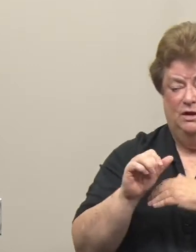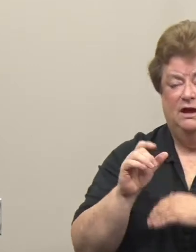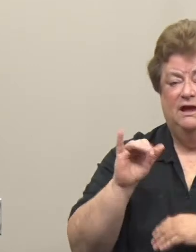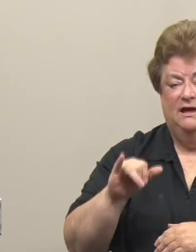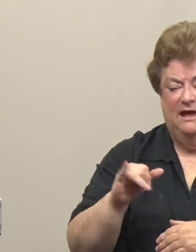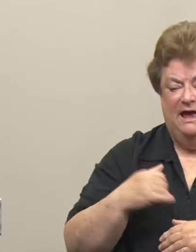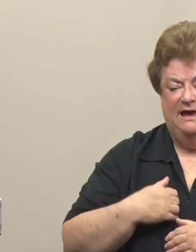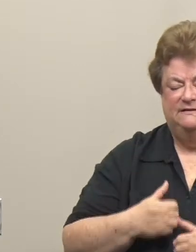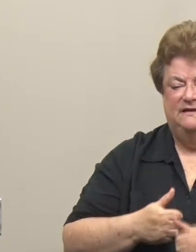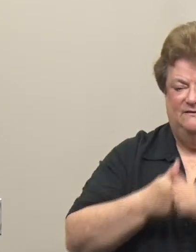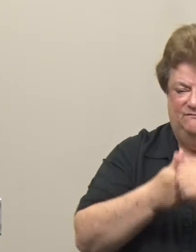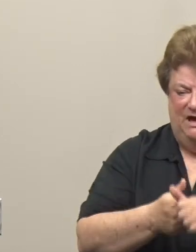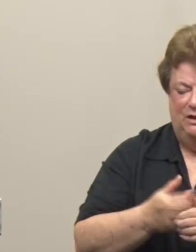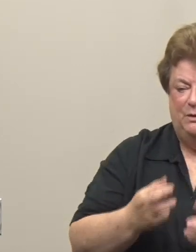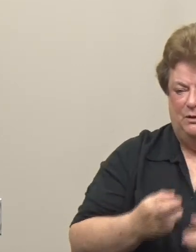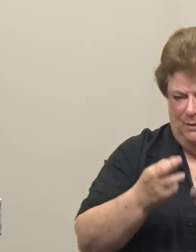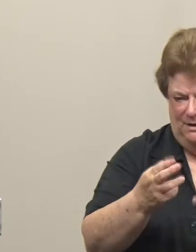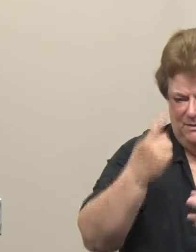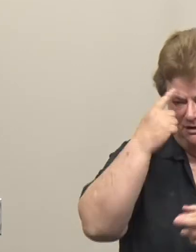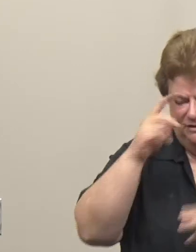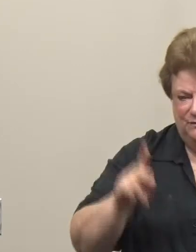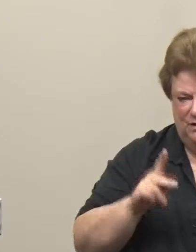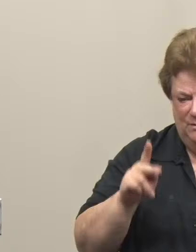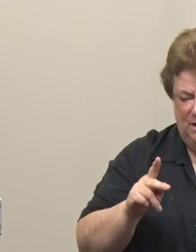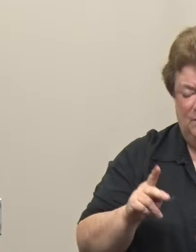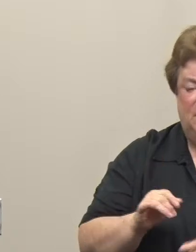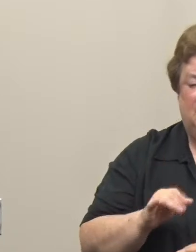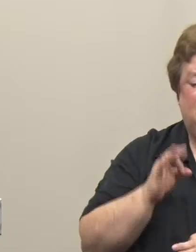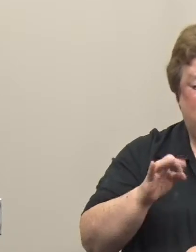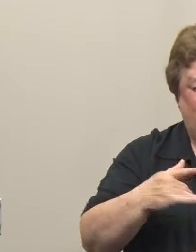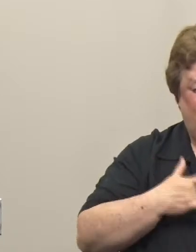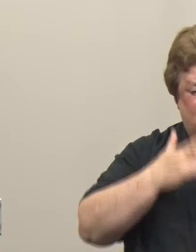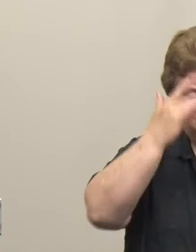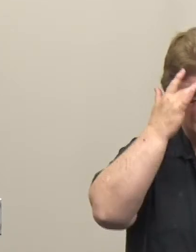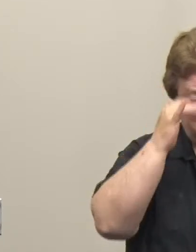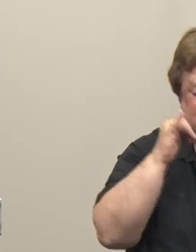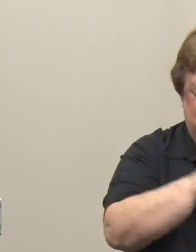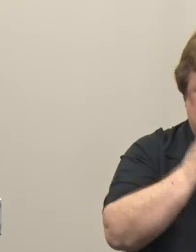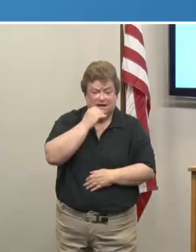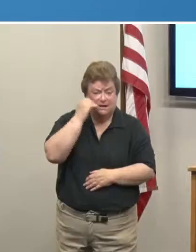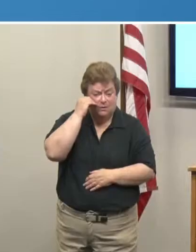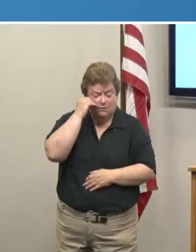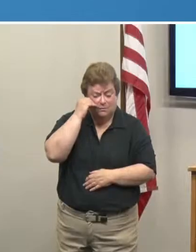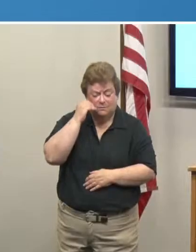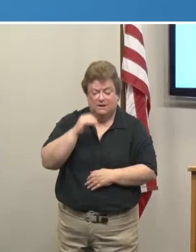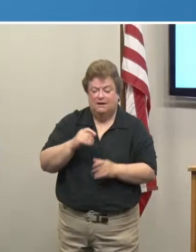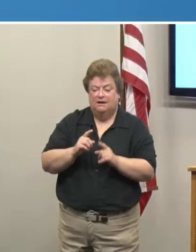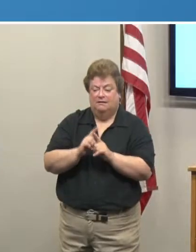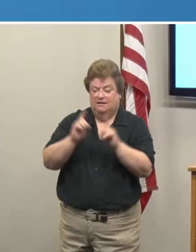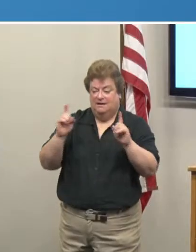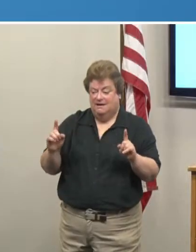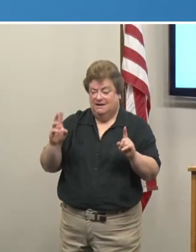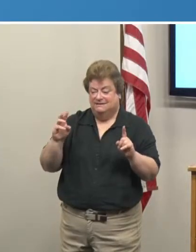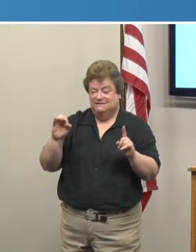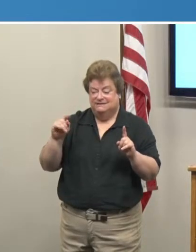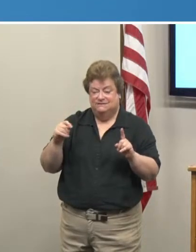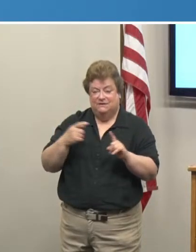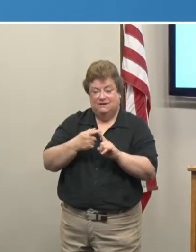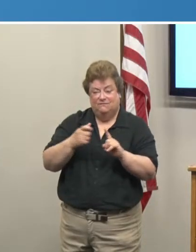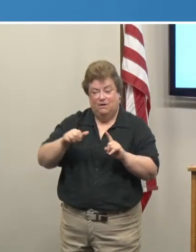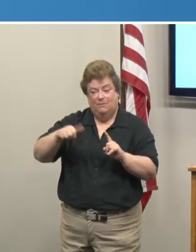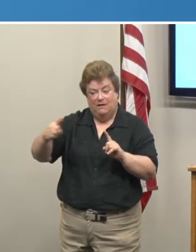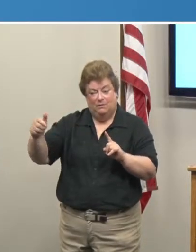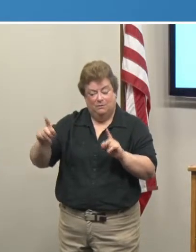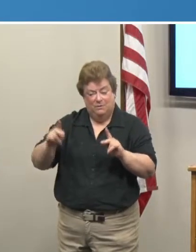following recommendations for the public. Stay home if you are sick, stay at least 6 feet from anyone outside the